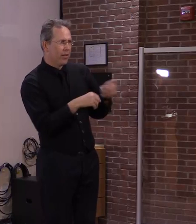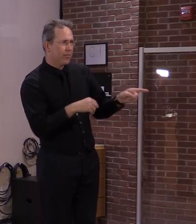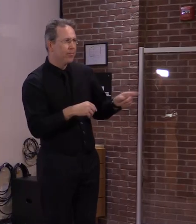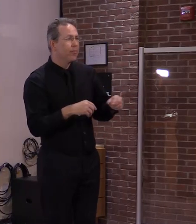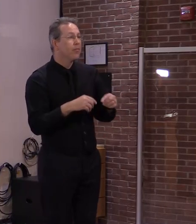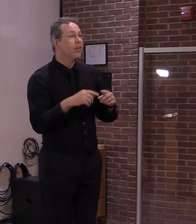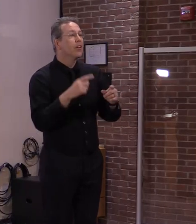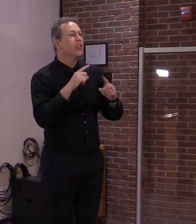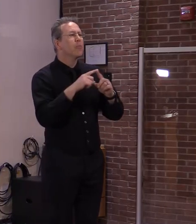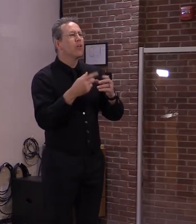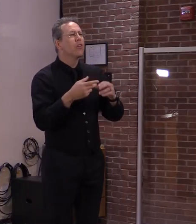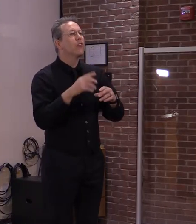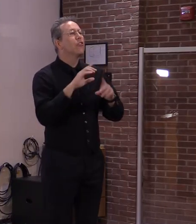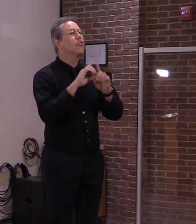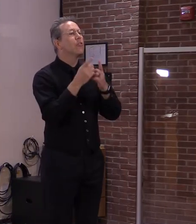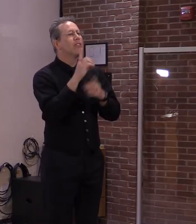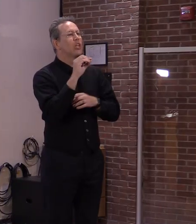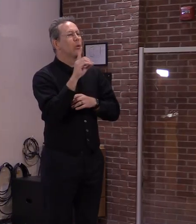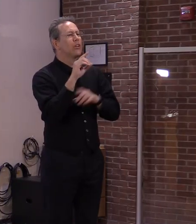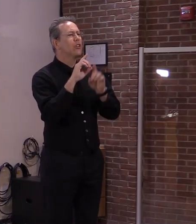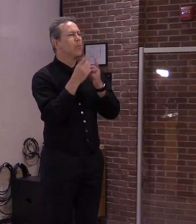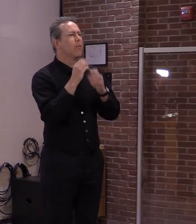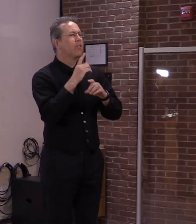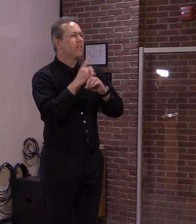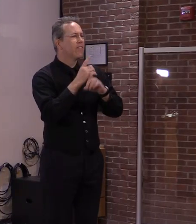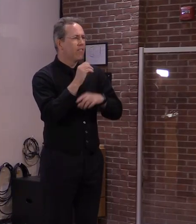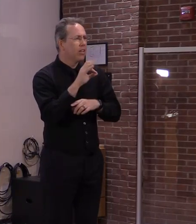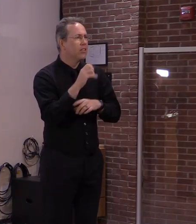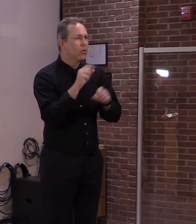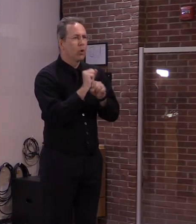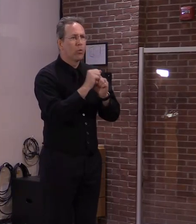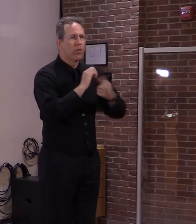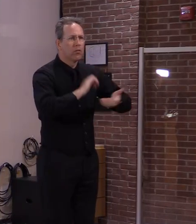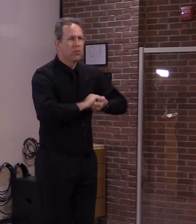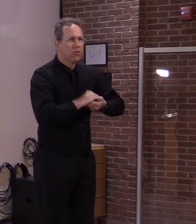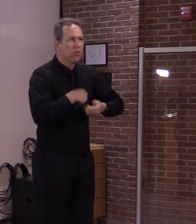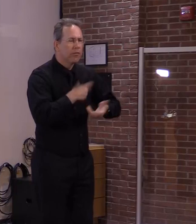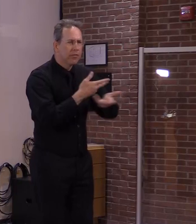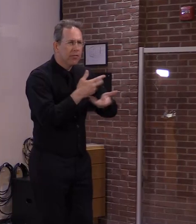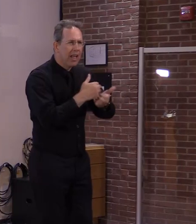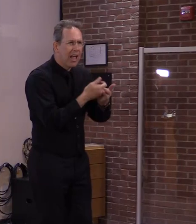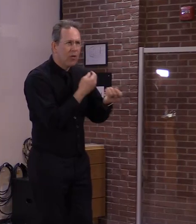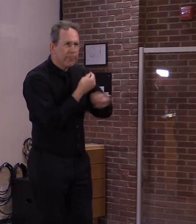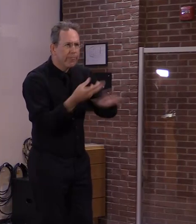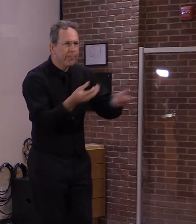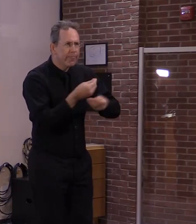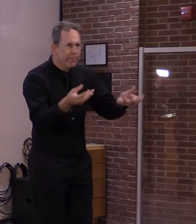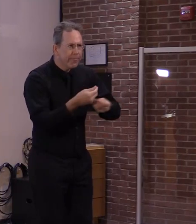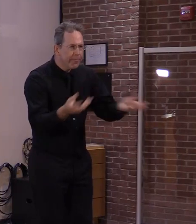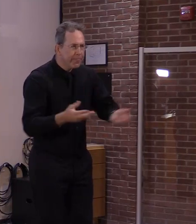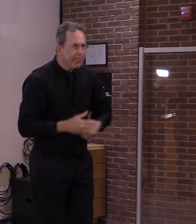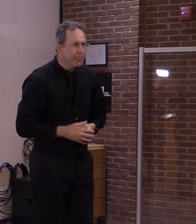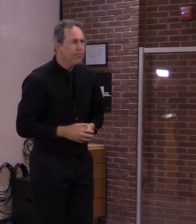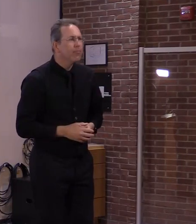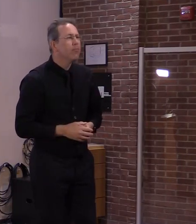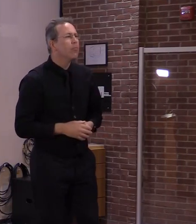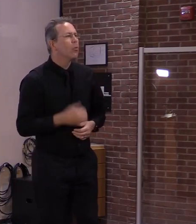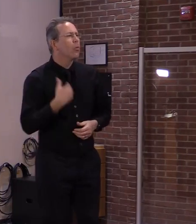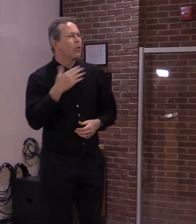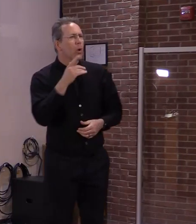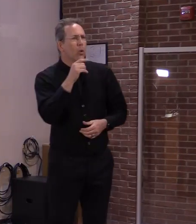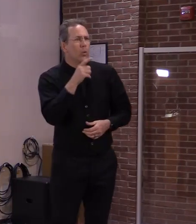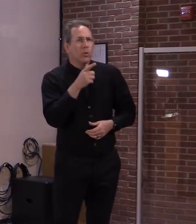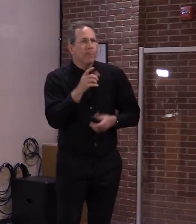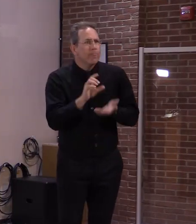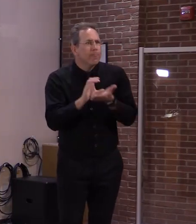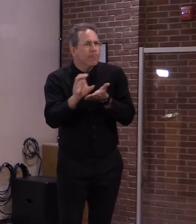a bit of a partner, although we don't know exactly who they're administering all of the vaccinations to. But between the